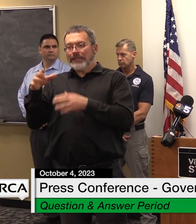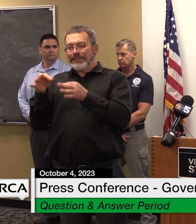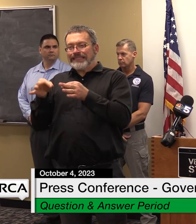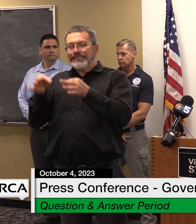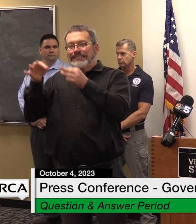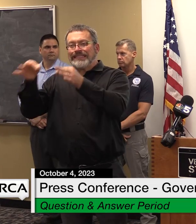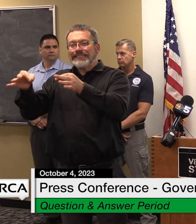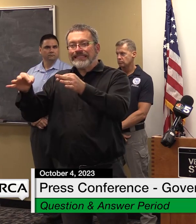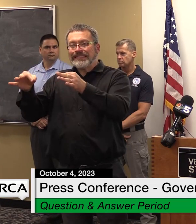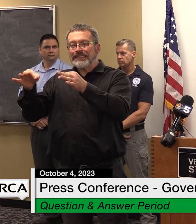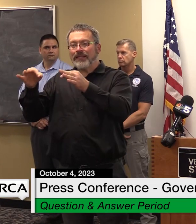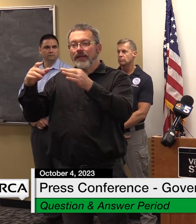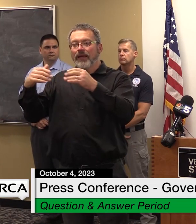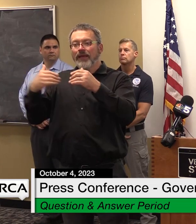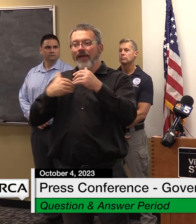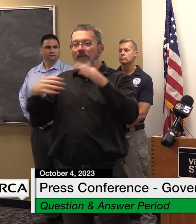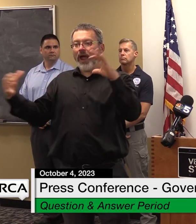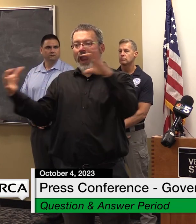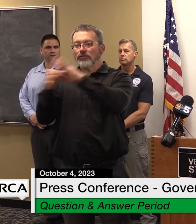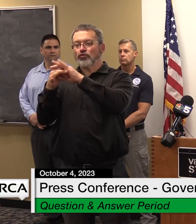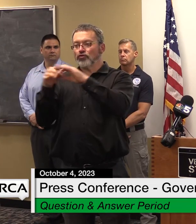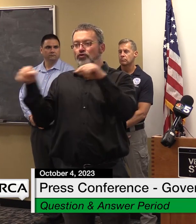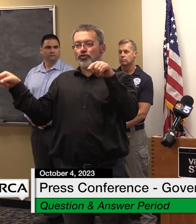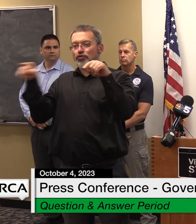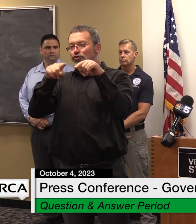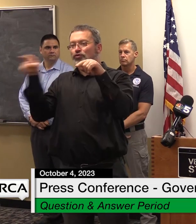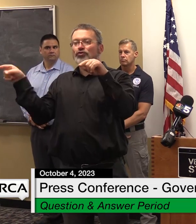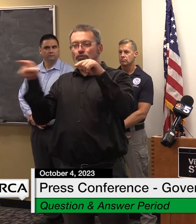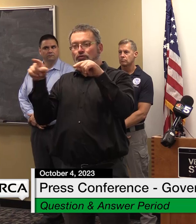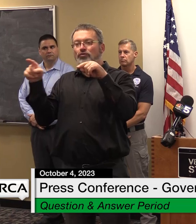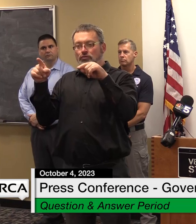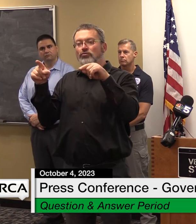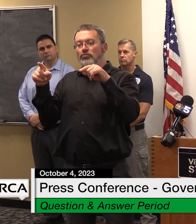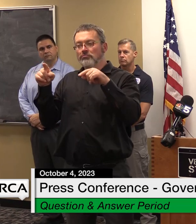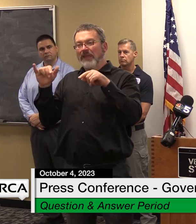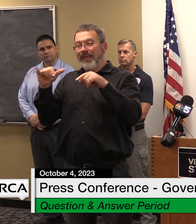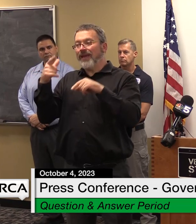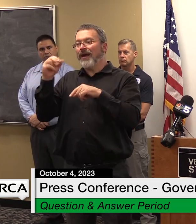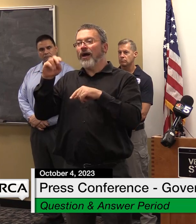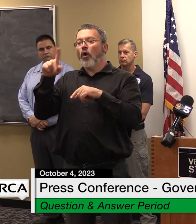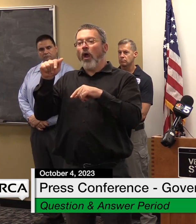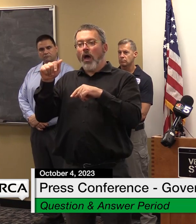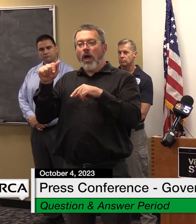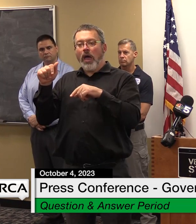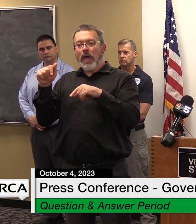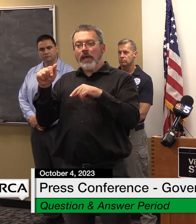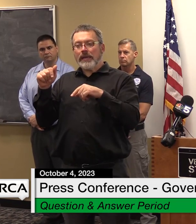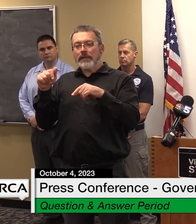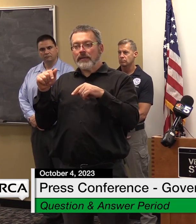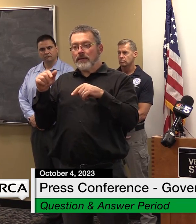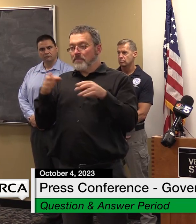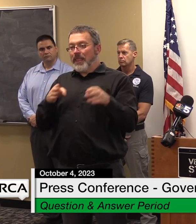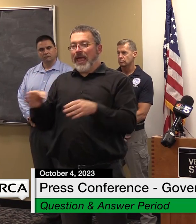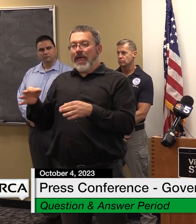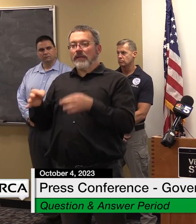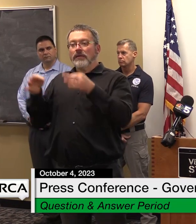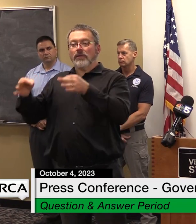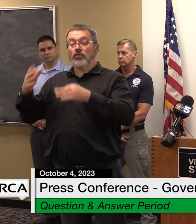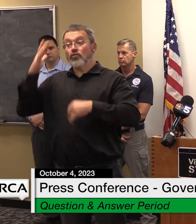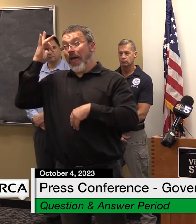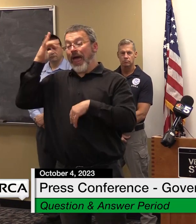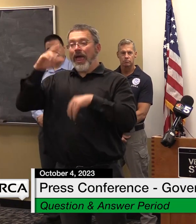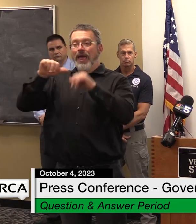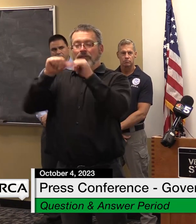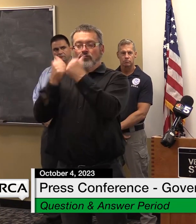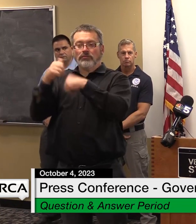gondola connecting the two ski areas, mainly because of a lot of opposition from the Agency of Natural Resources. So I wondered if you